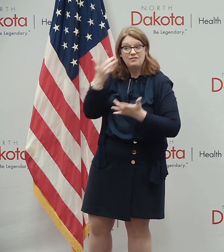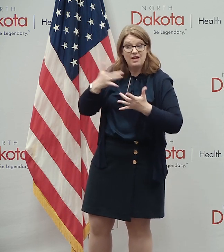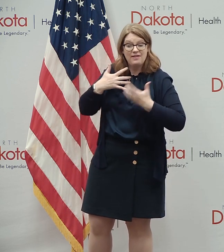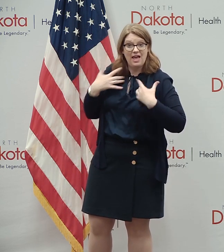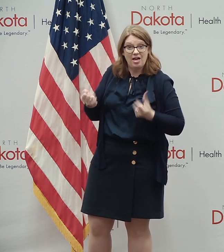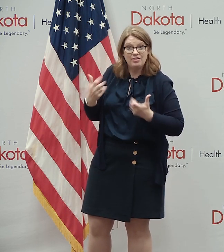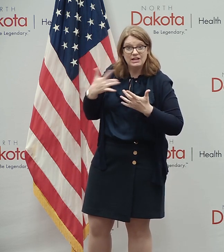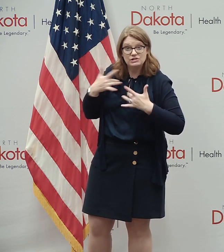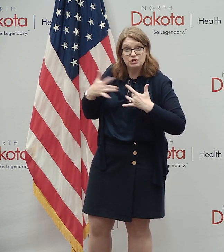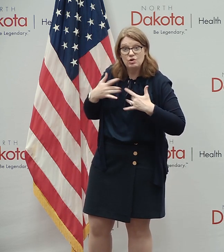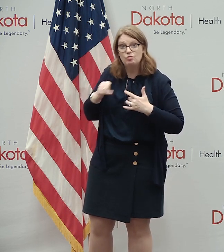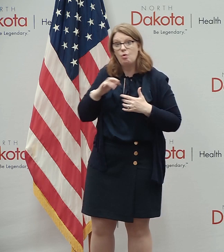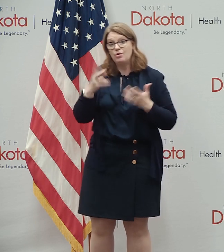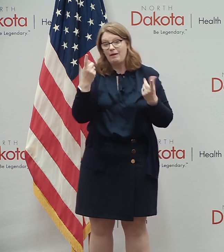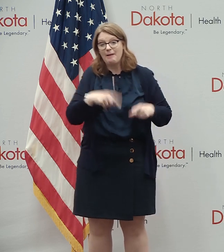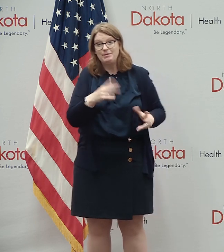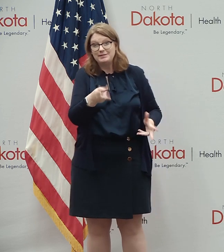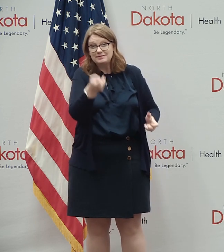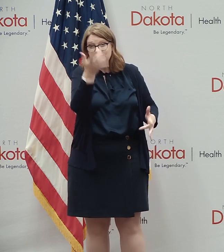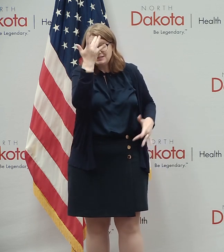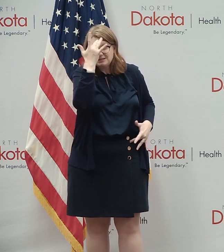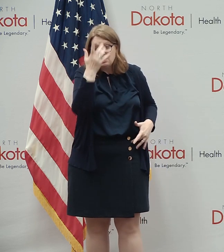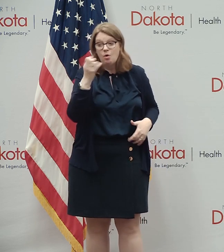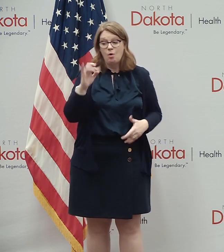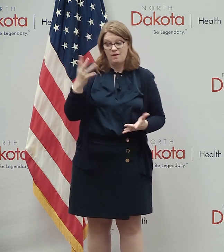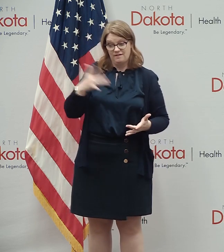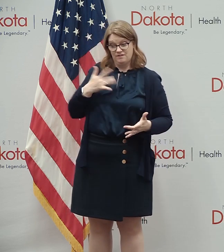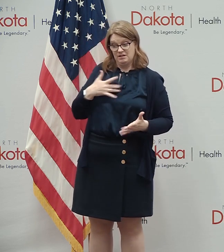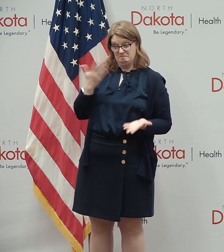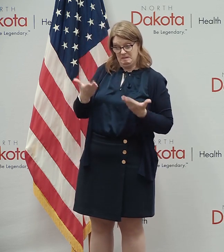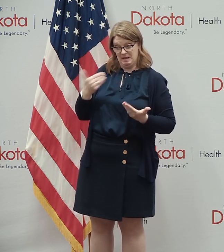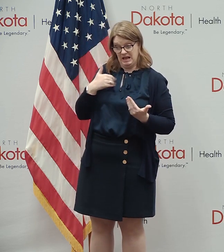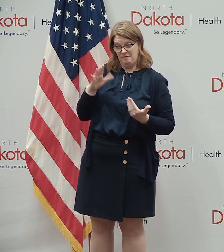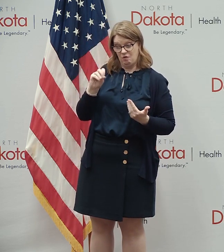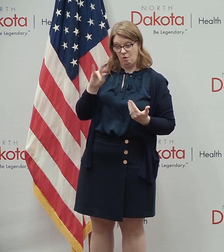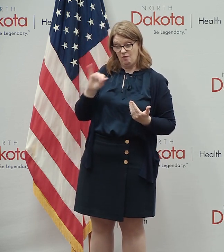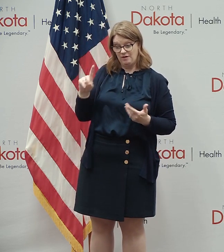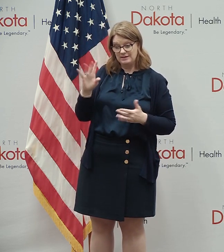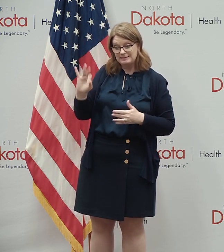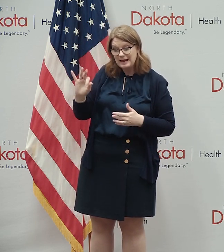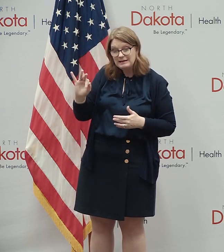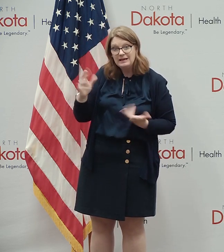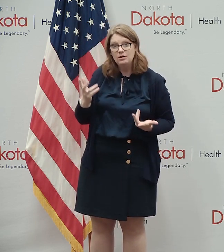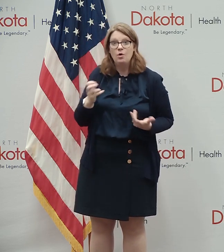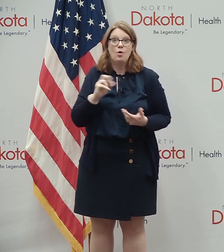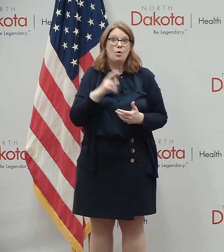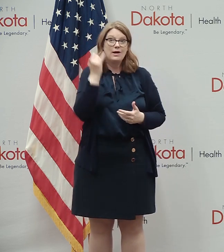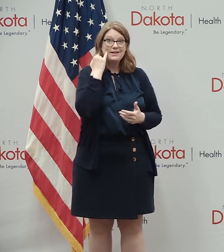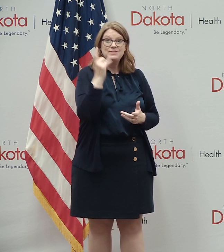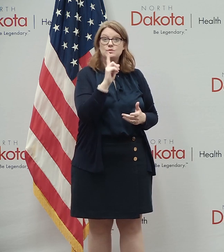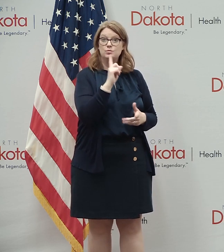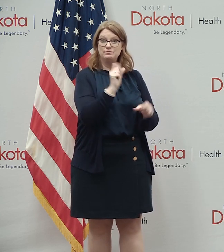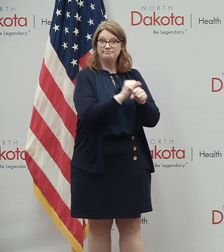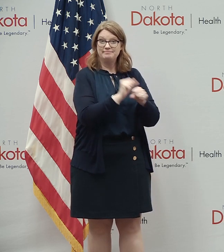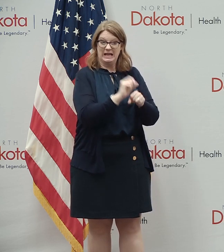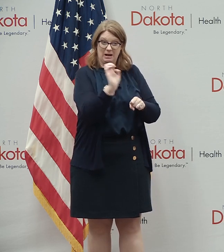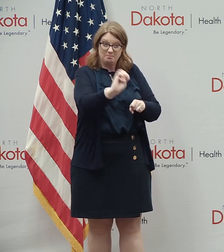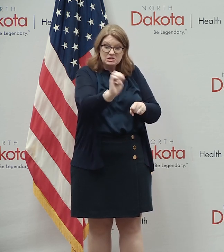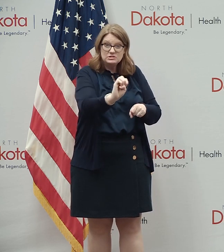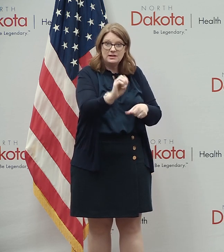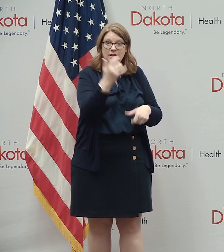or if you're getting sick for any reason, or you think you may have COVID-19. And of course, if it's a real emergency, just call